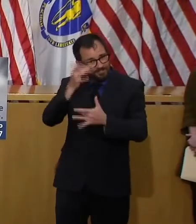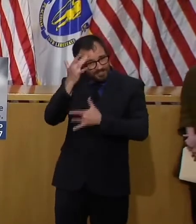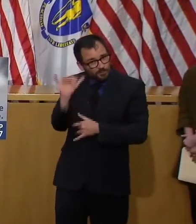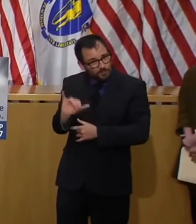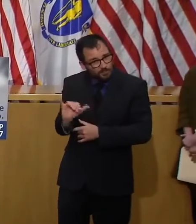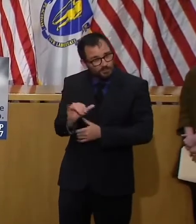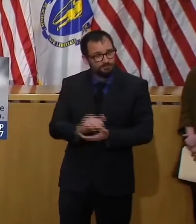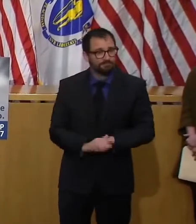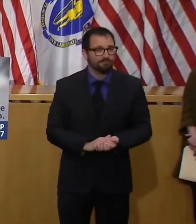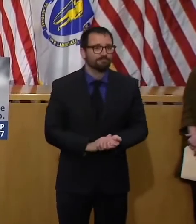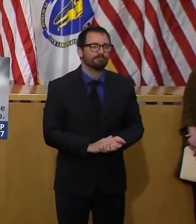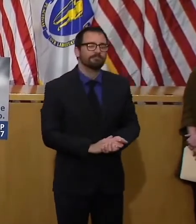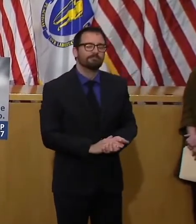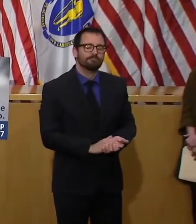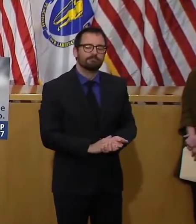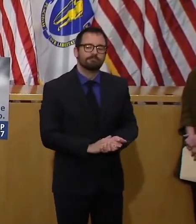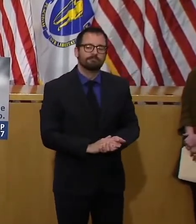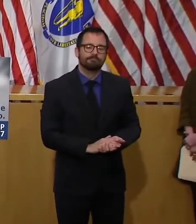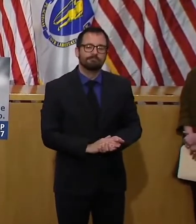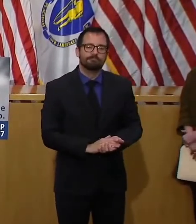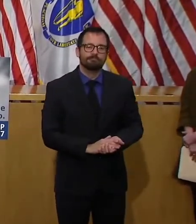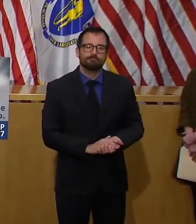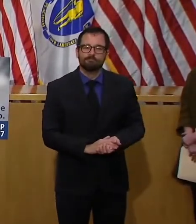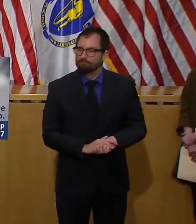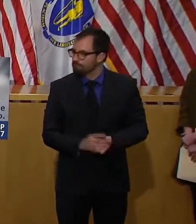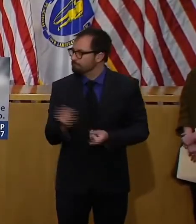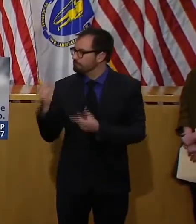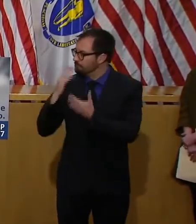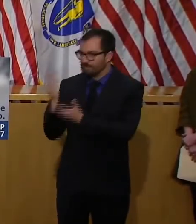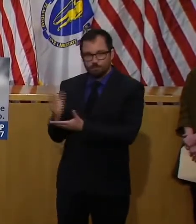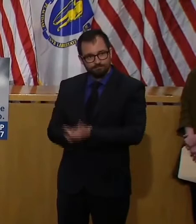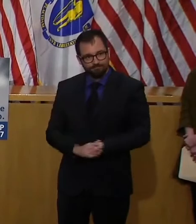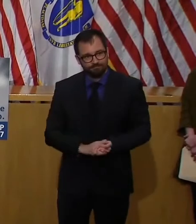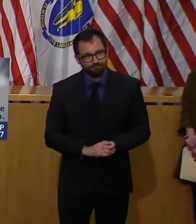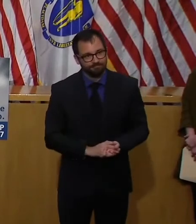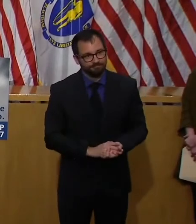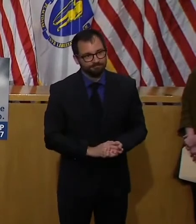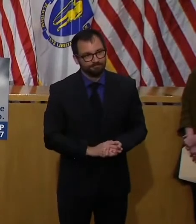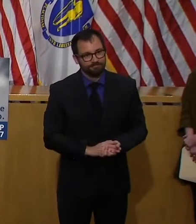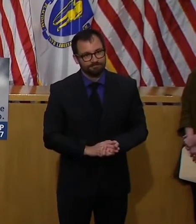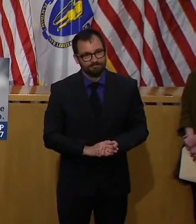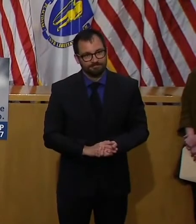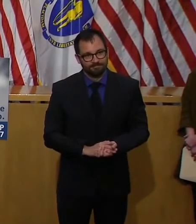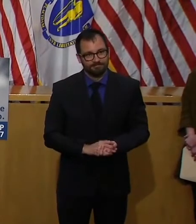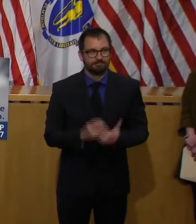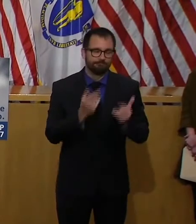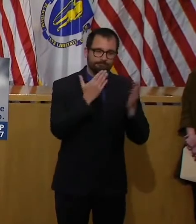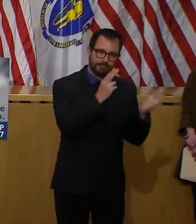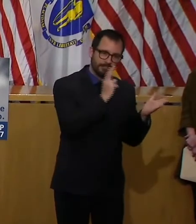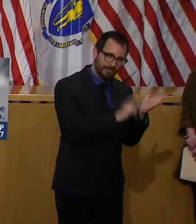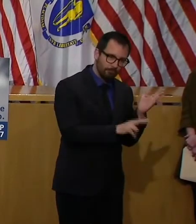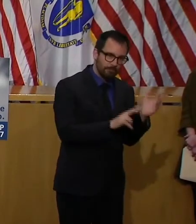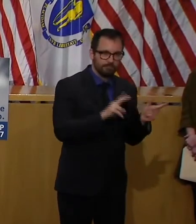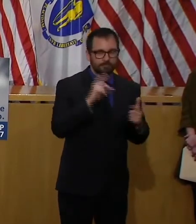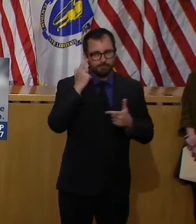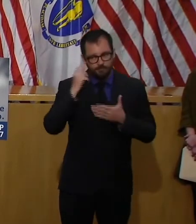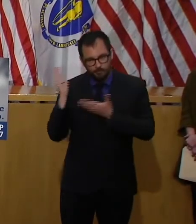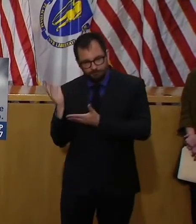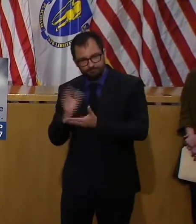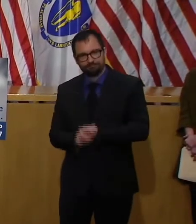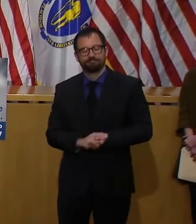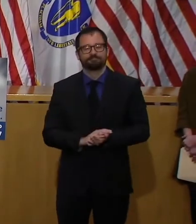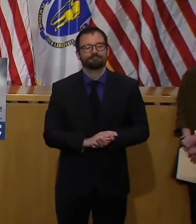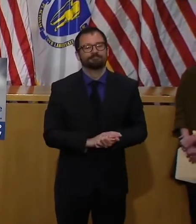Thank you so much. Thanks, Governor Baker and Secretary Sudders, Commissioner Bharel. It's my pleasure to represent